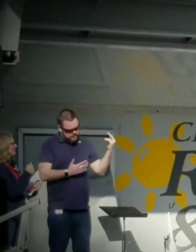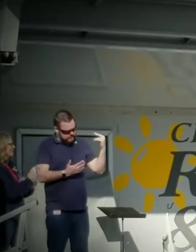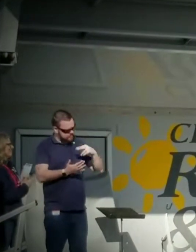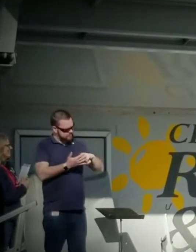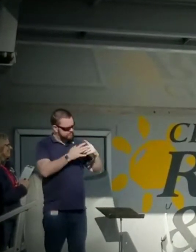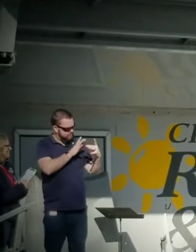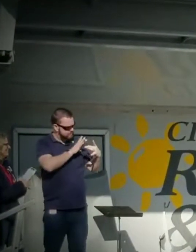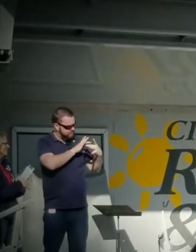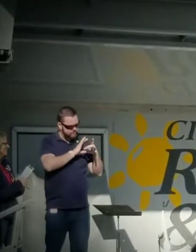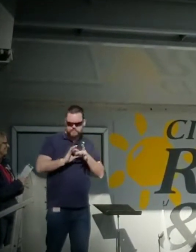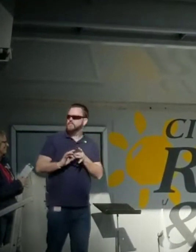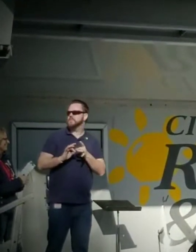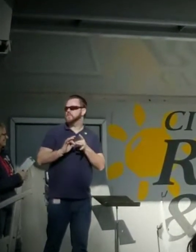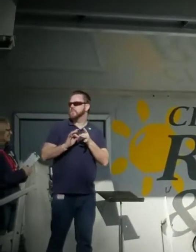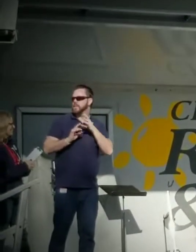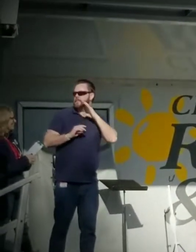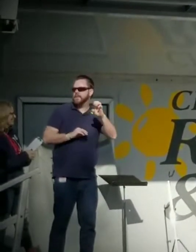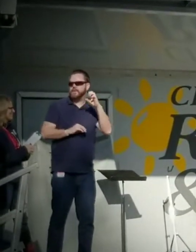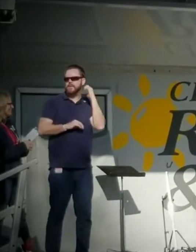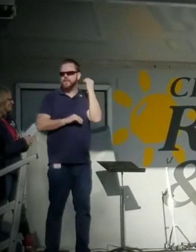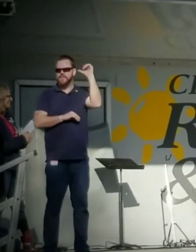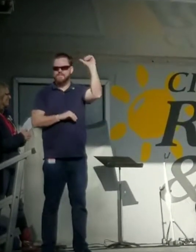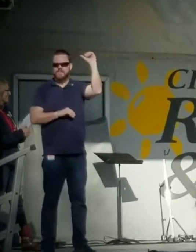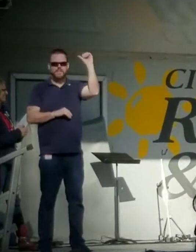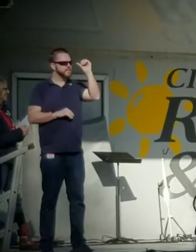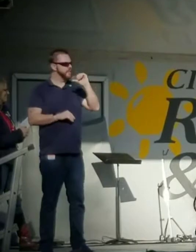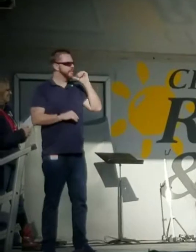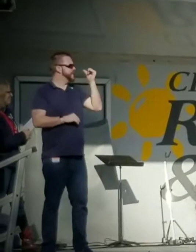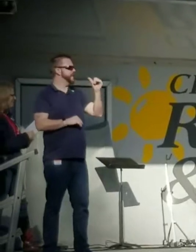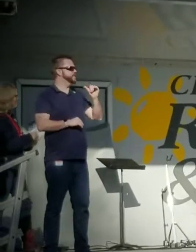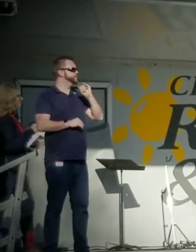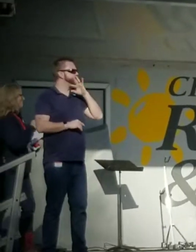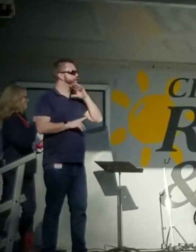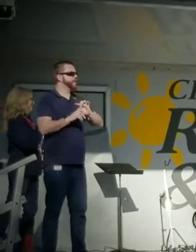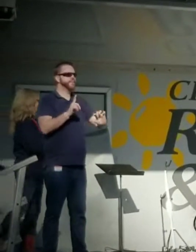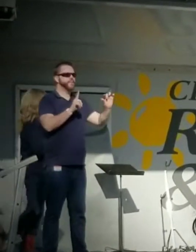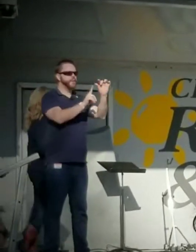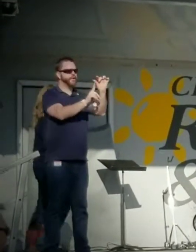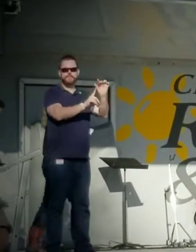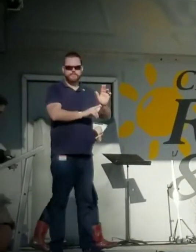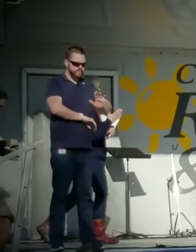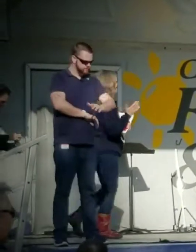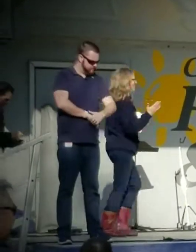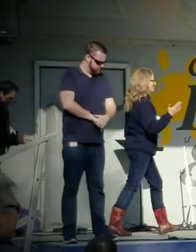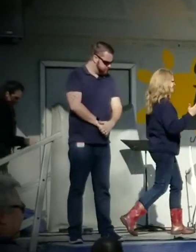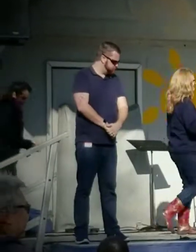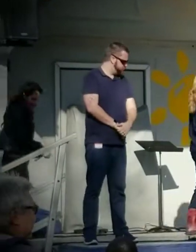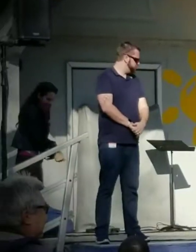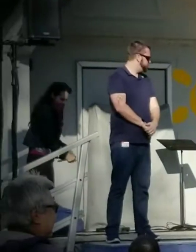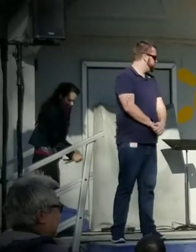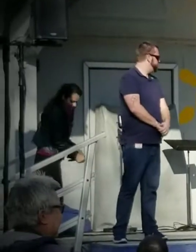shoulders. Be an activist. It is not a dirty word.